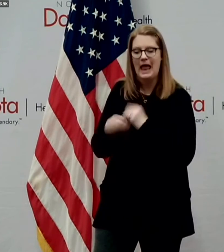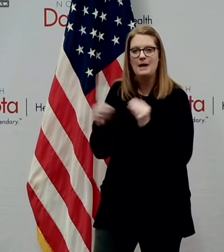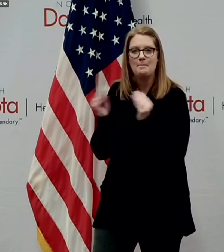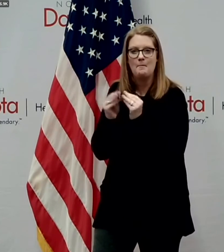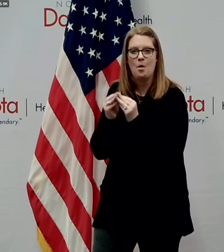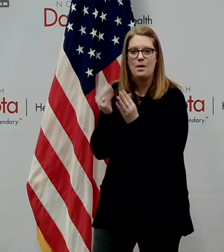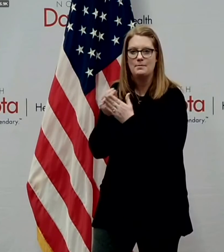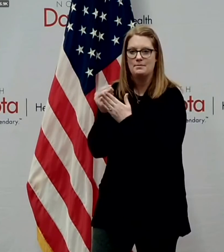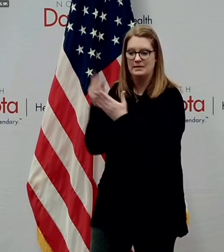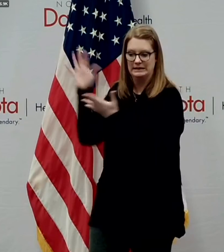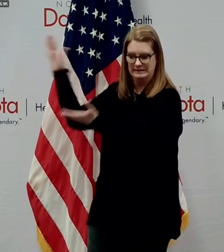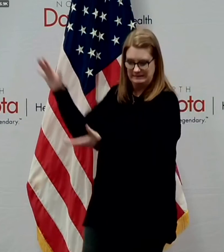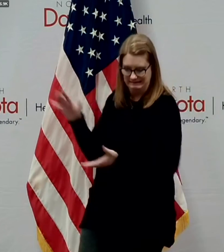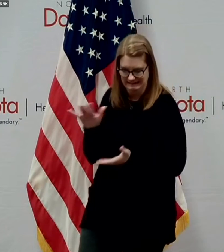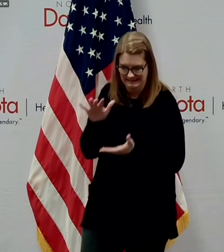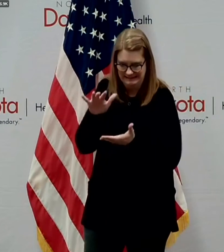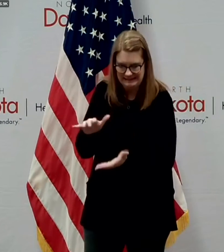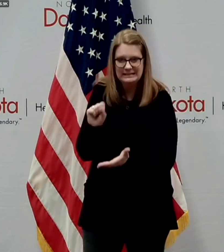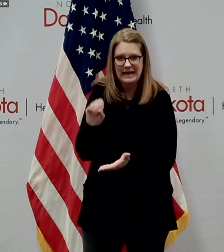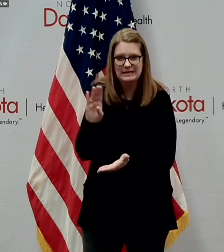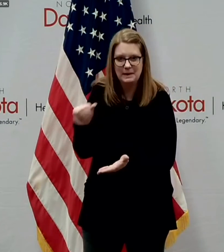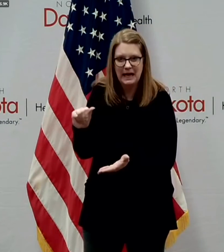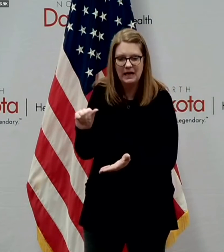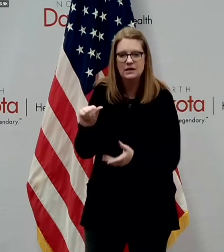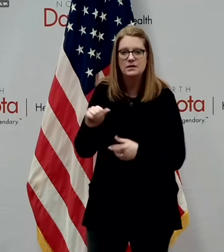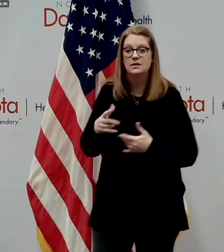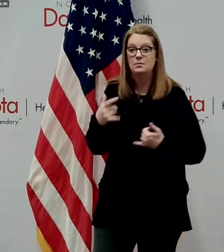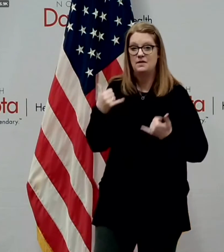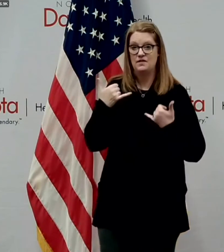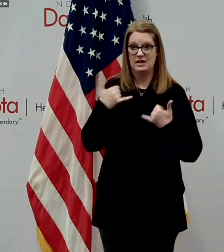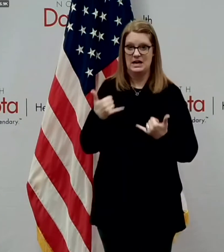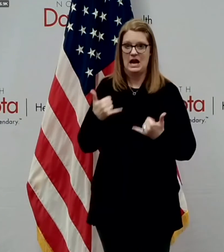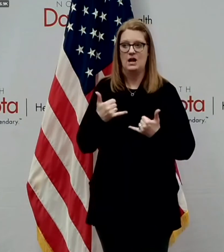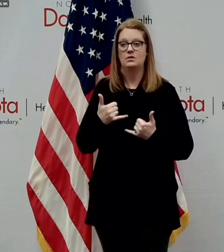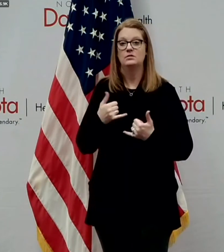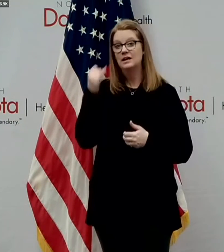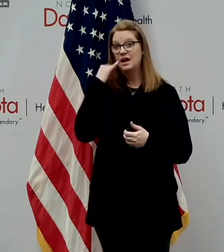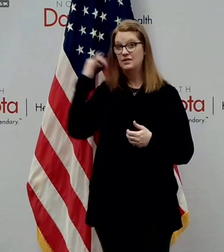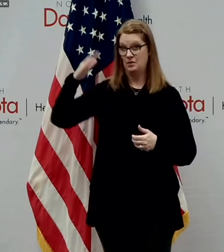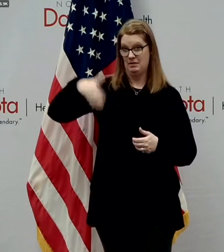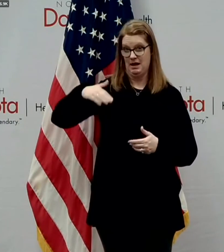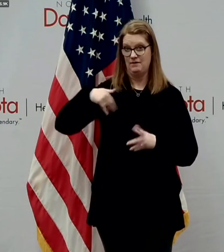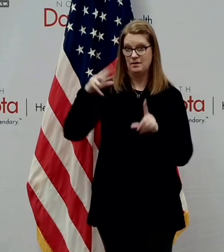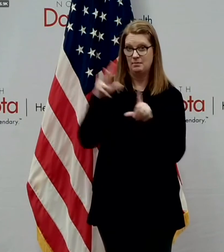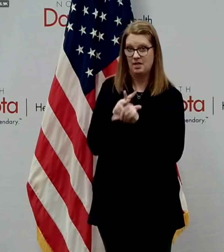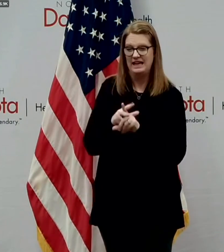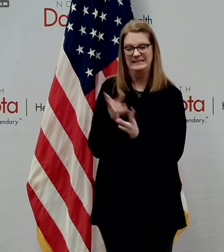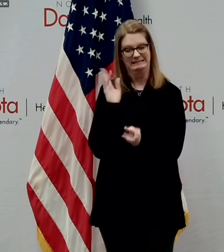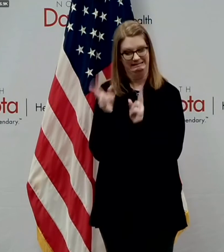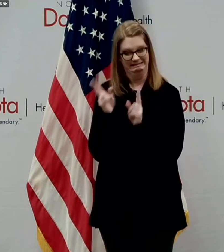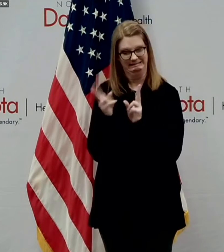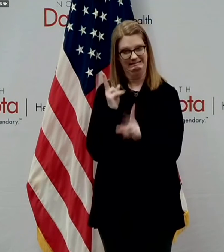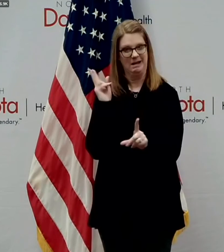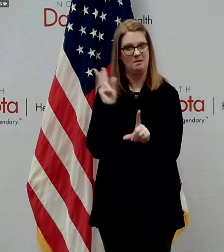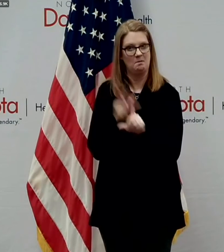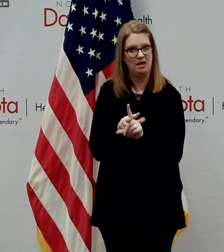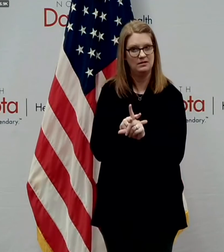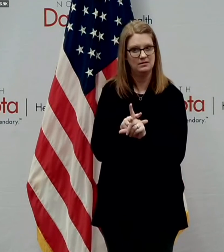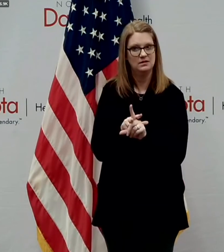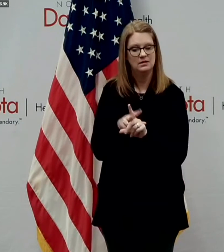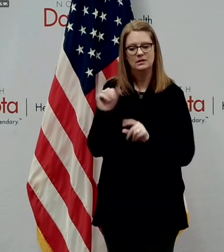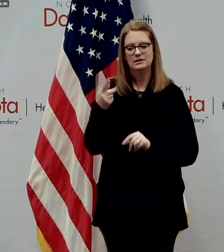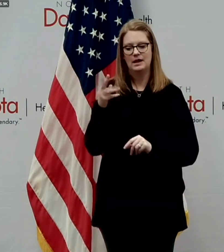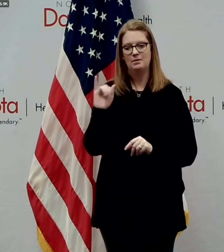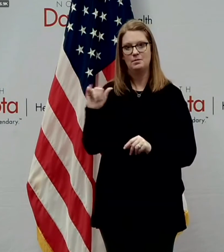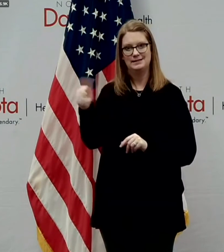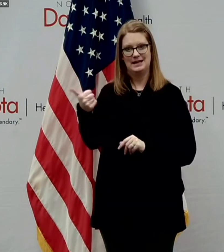that. For right now, would again encourage people to get their applications in. And again, as of April 10th,